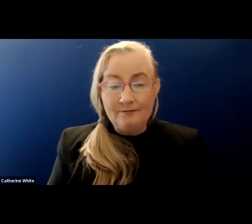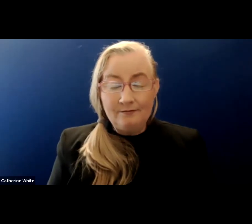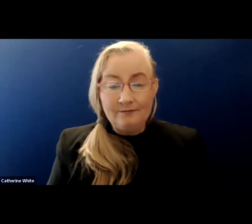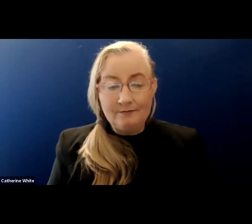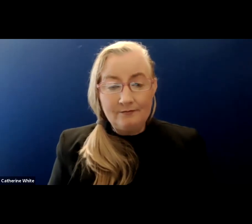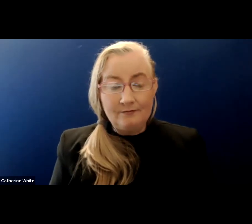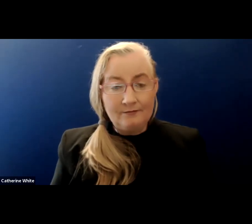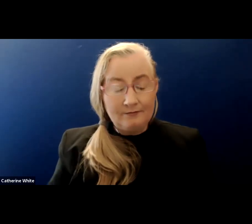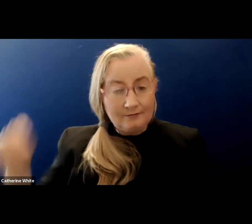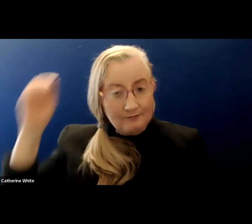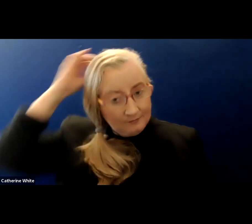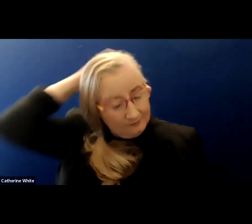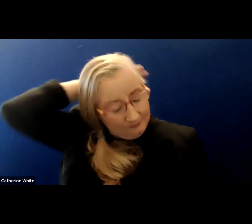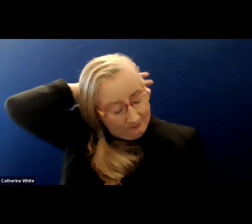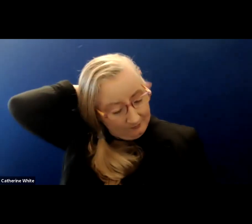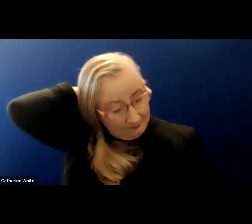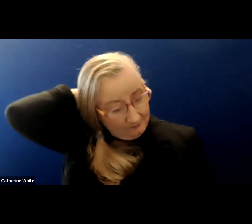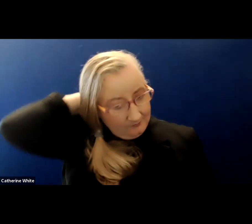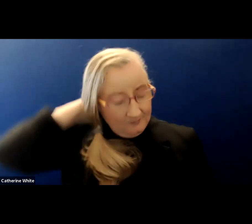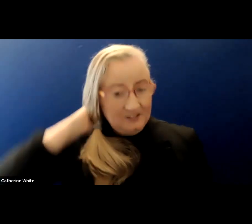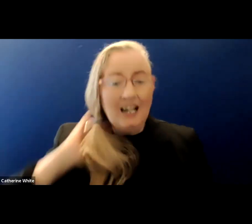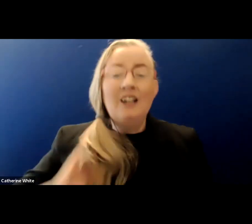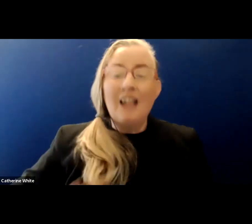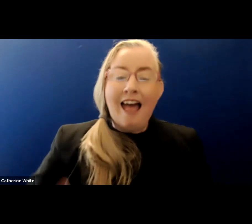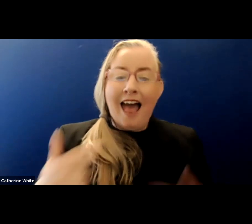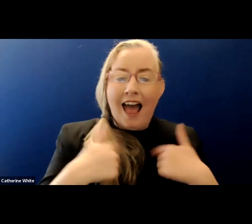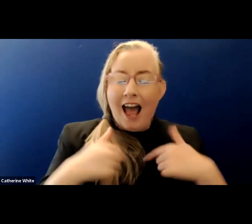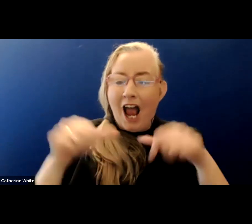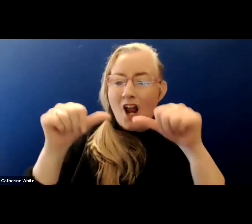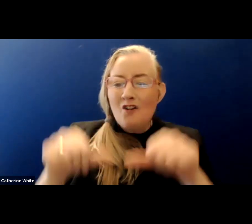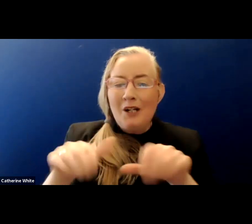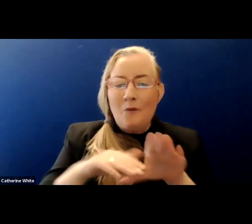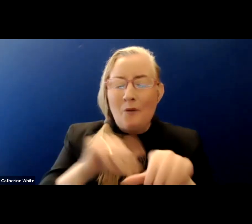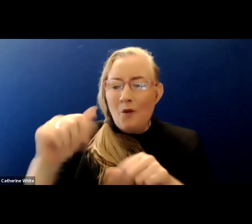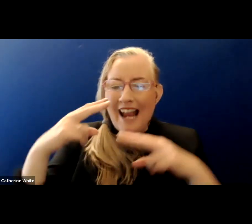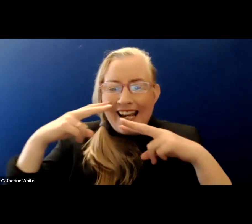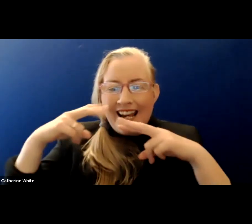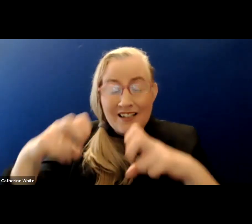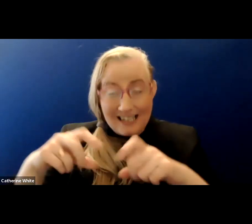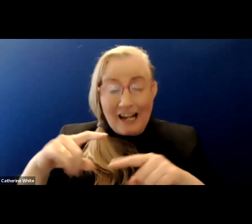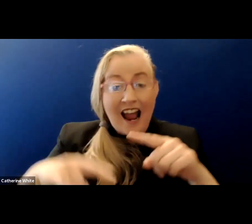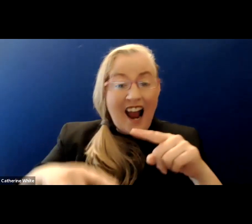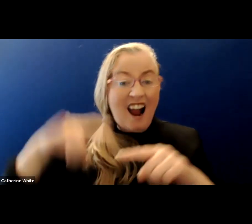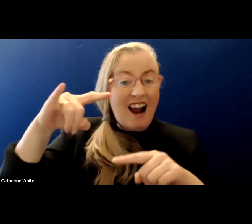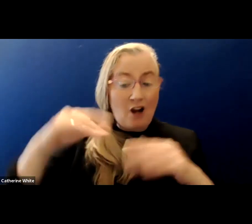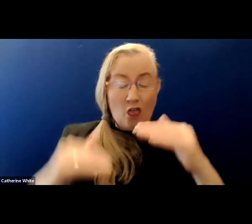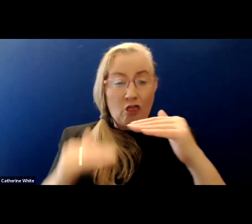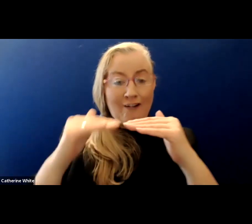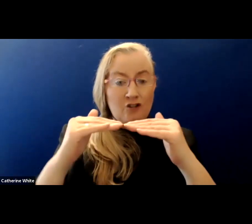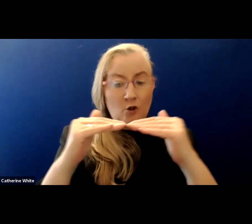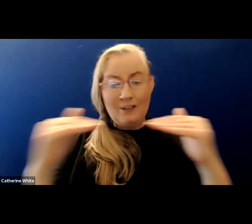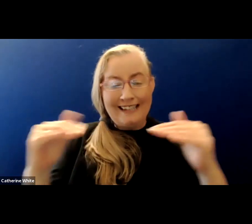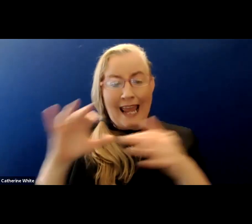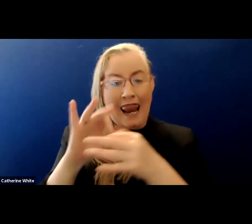Thank you very much, Aaron. I agree with your analysis about the very high threshold of the definition of the crime,